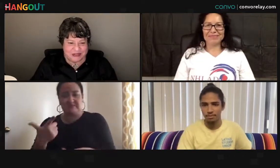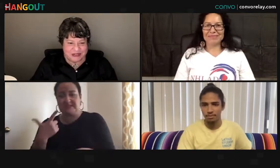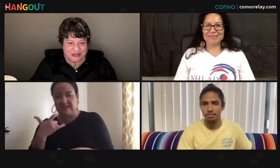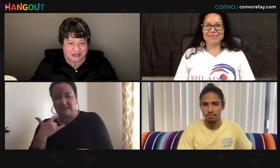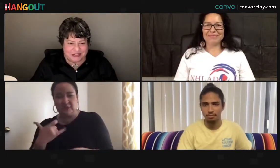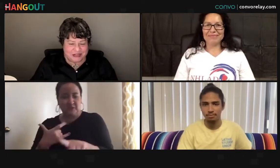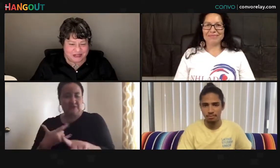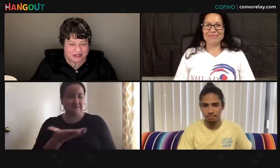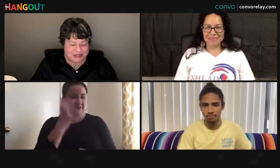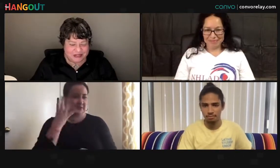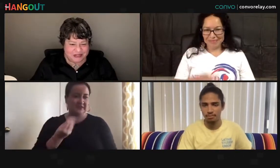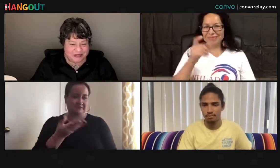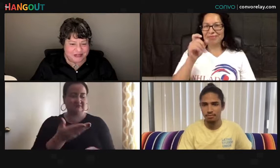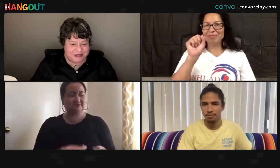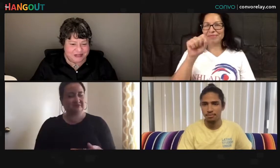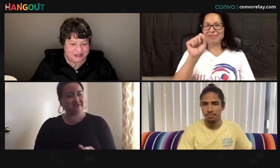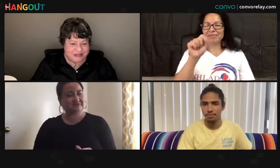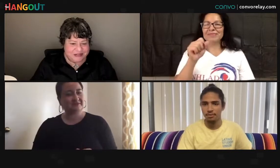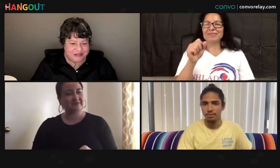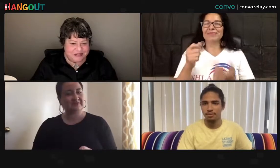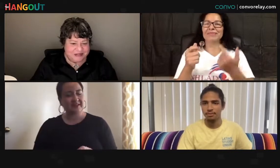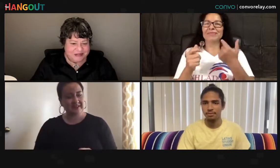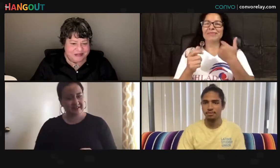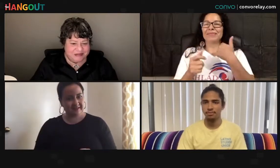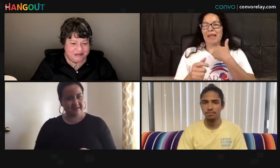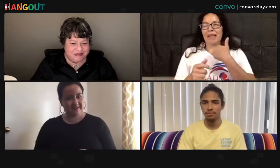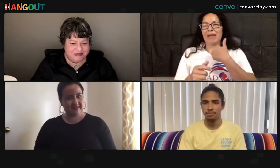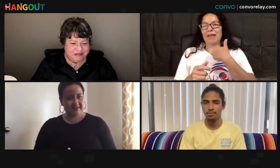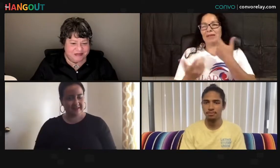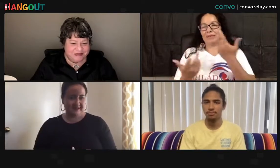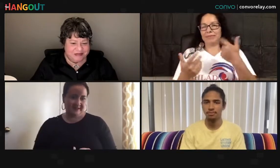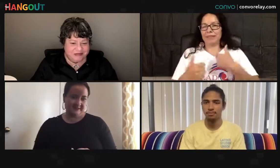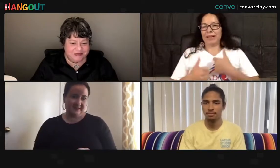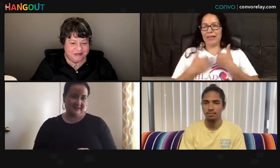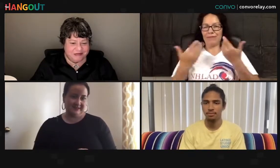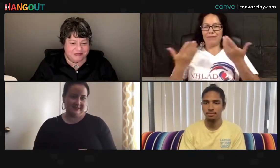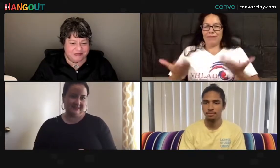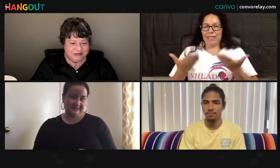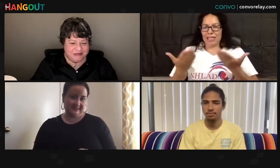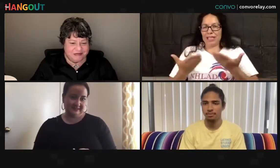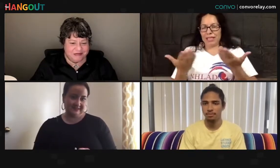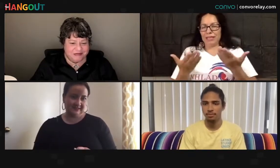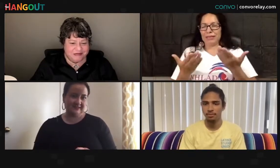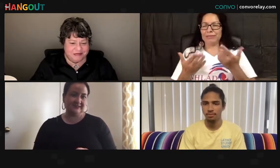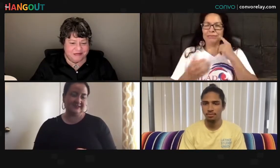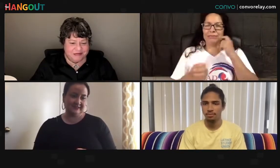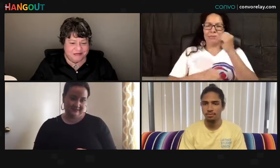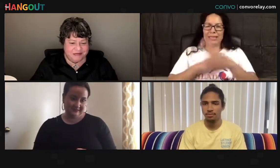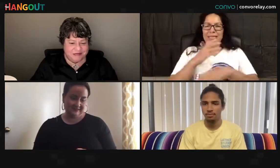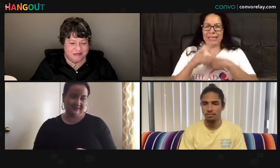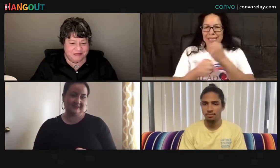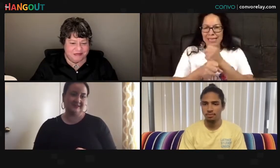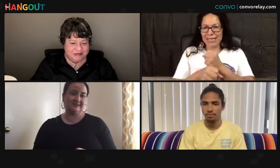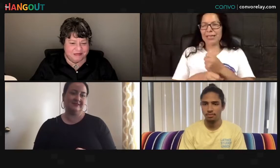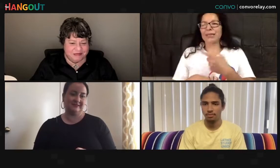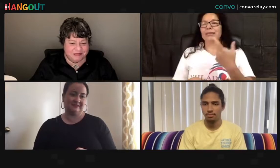All right. So we'll go to Polona and then Ivy. Palona here. So where I